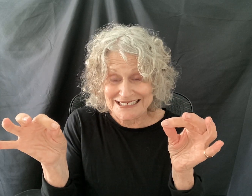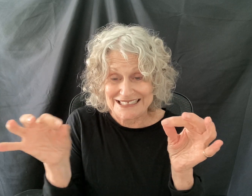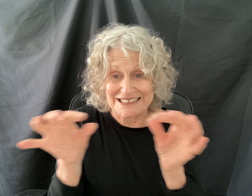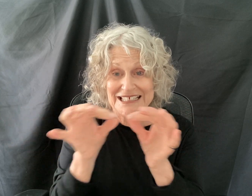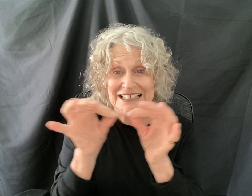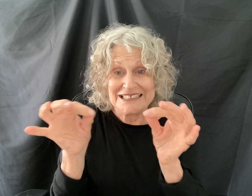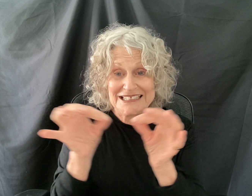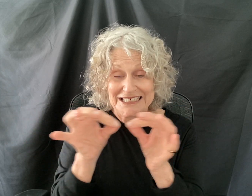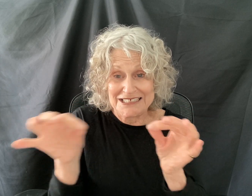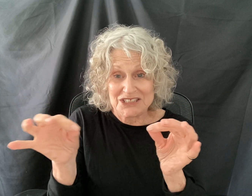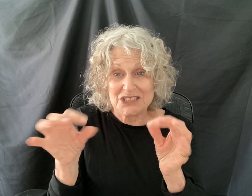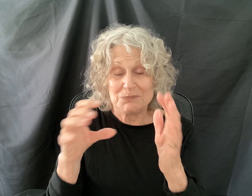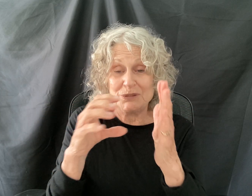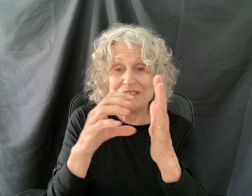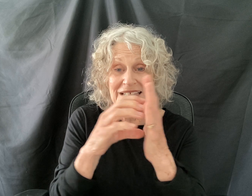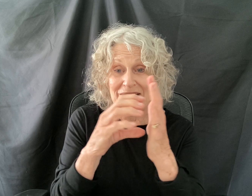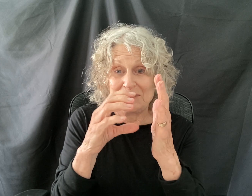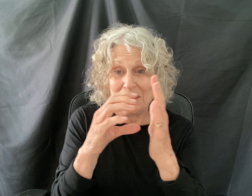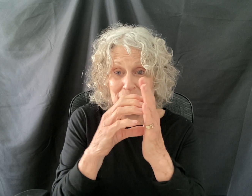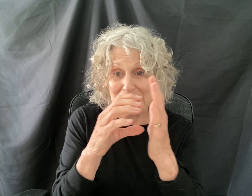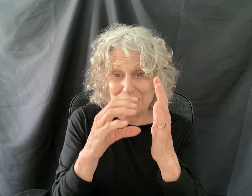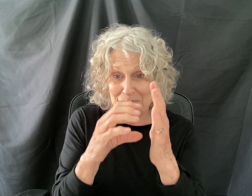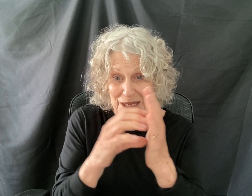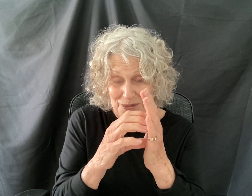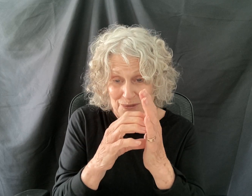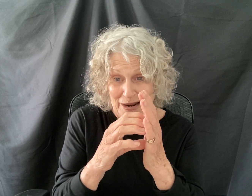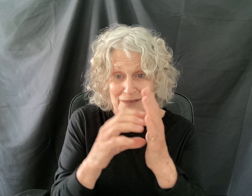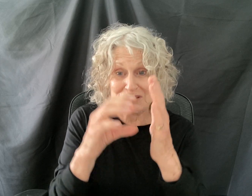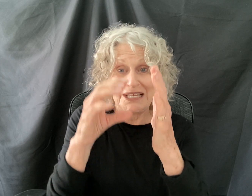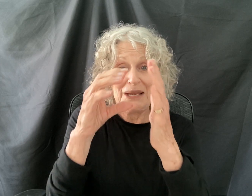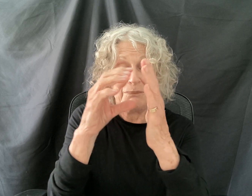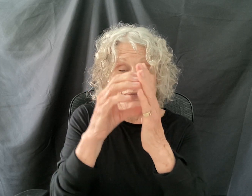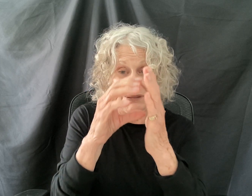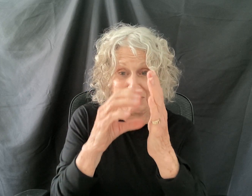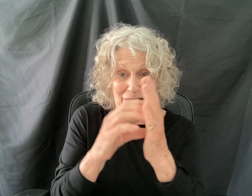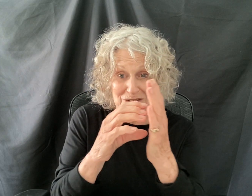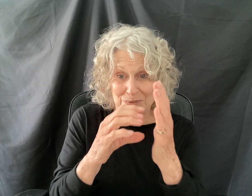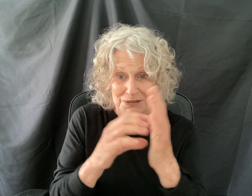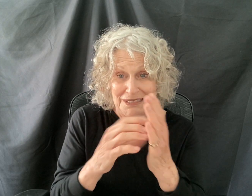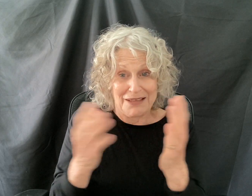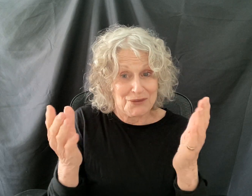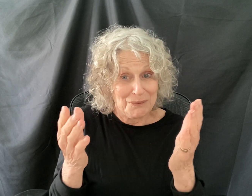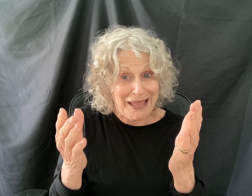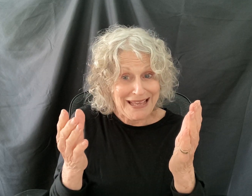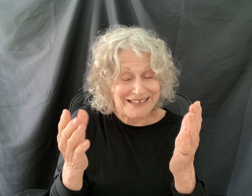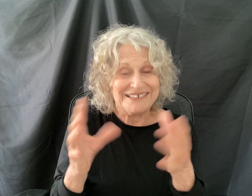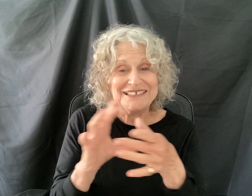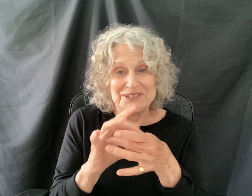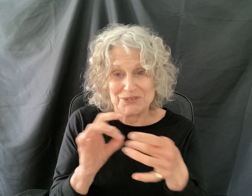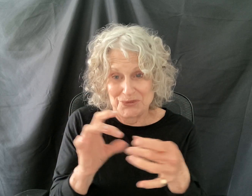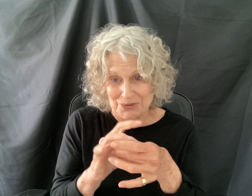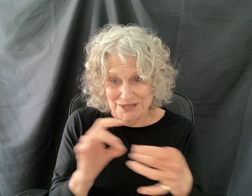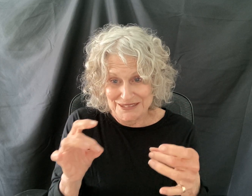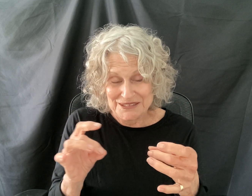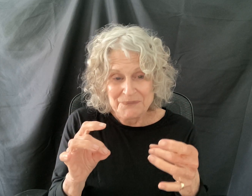sentences. Sentences put together make paragraphs. Paragraphs put together make stories.